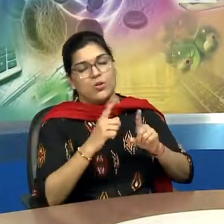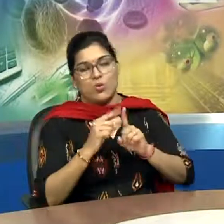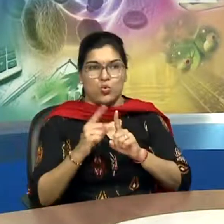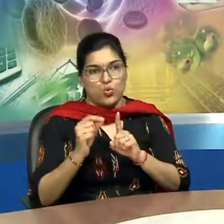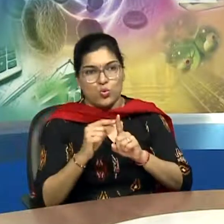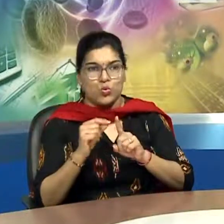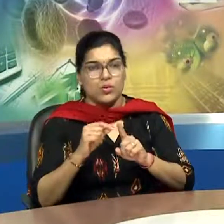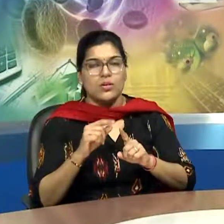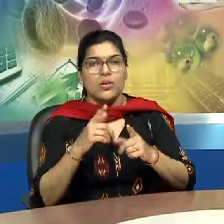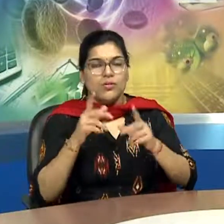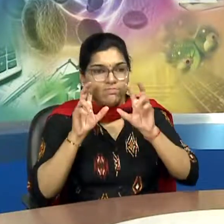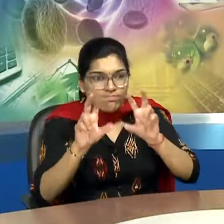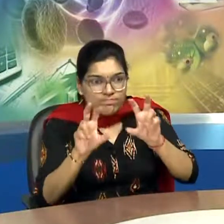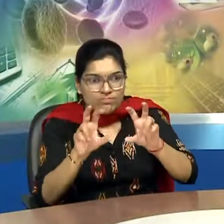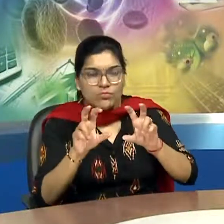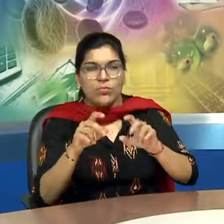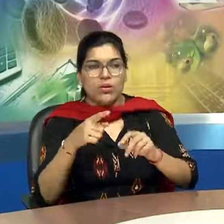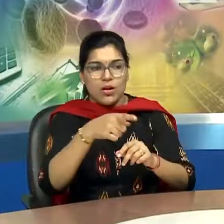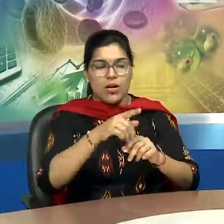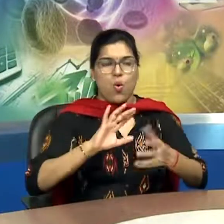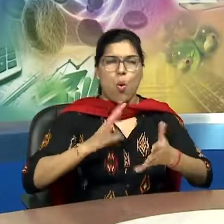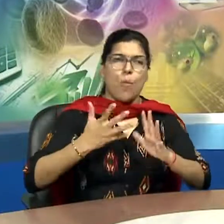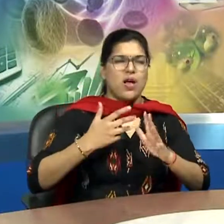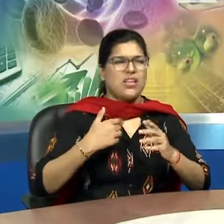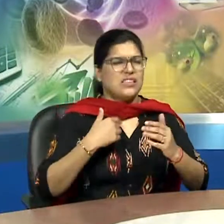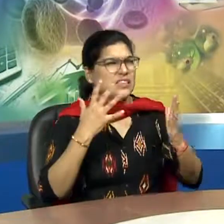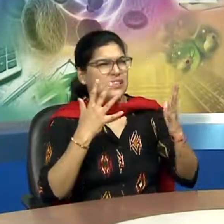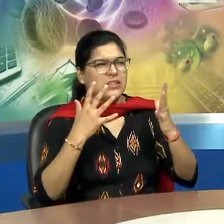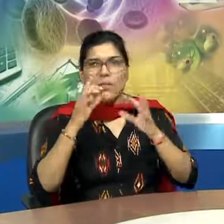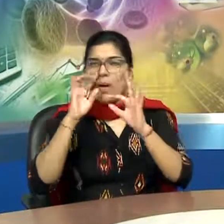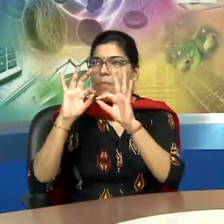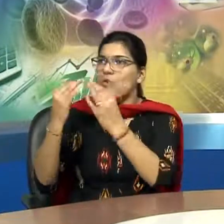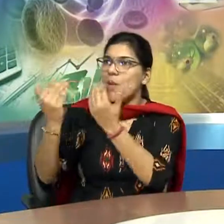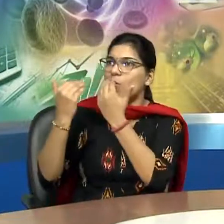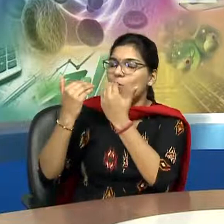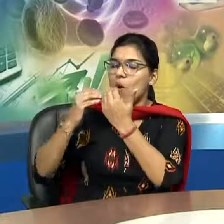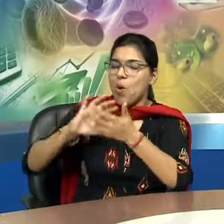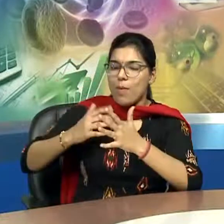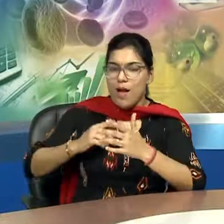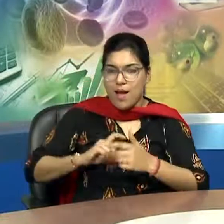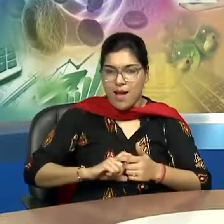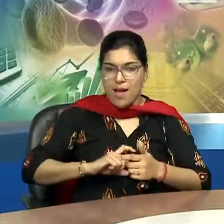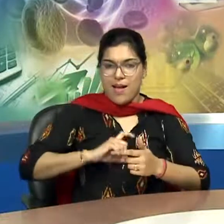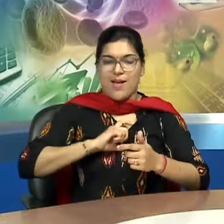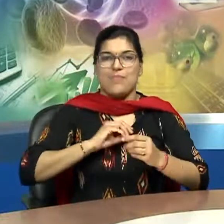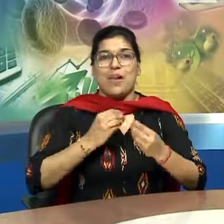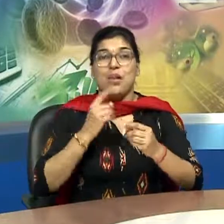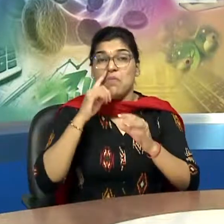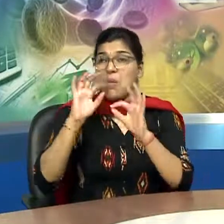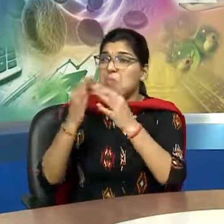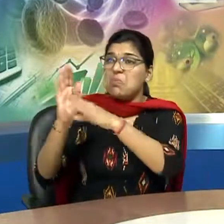the effect of drug. And then the person is well